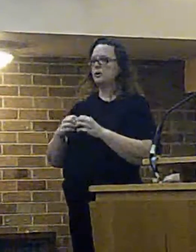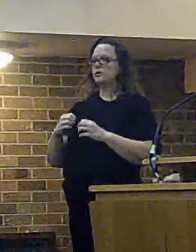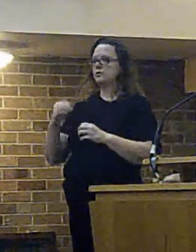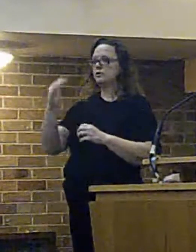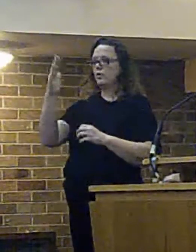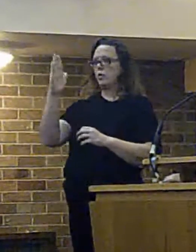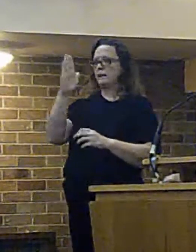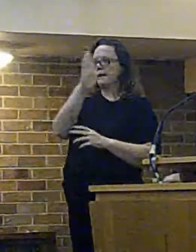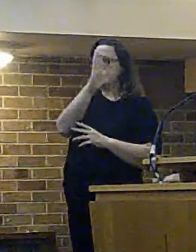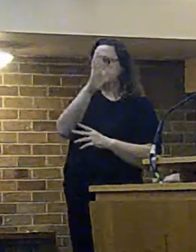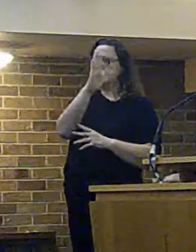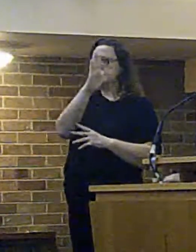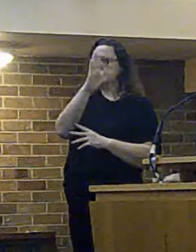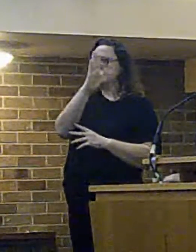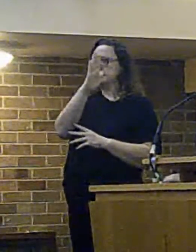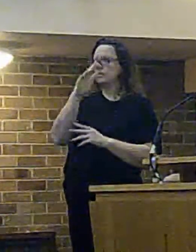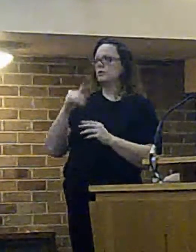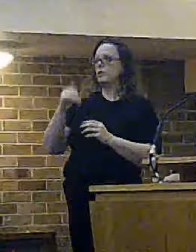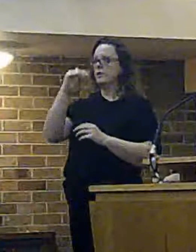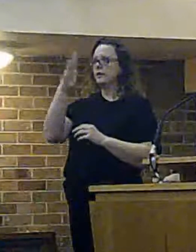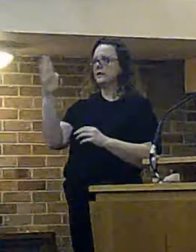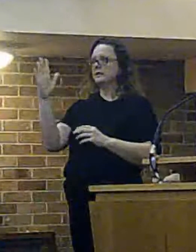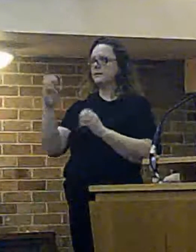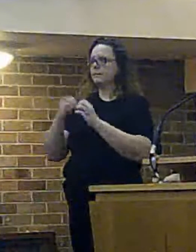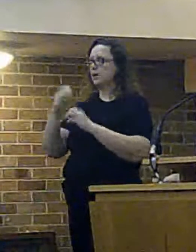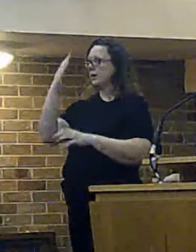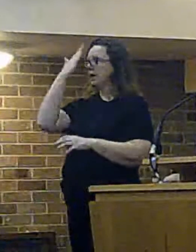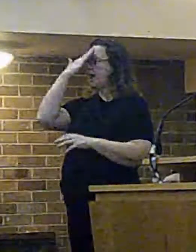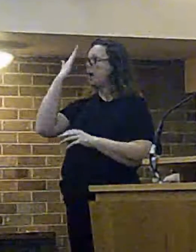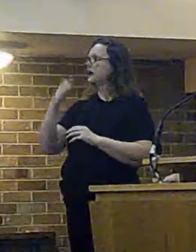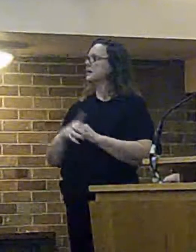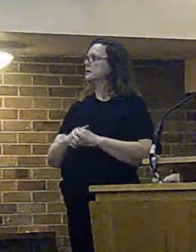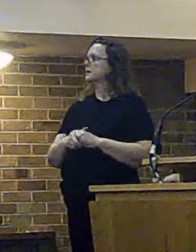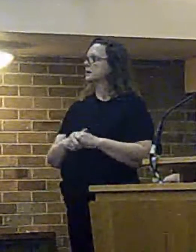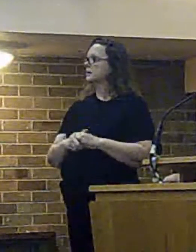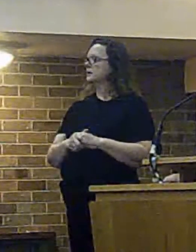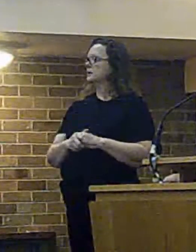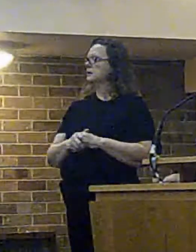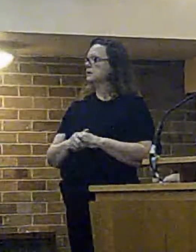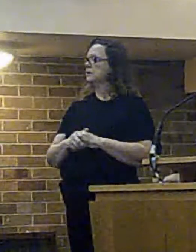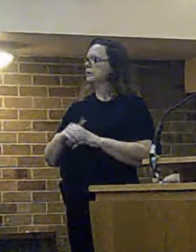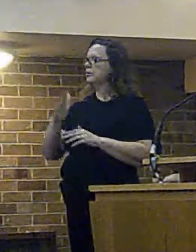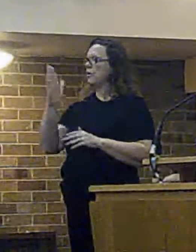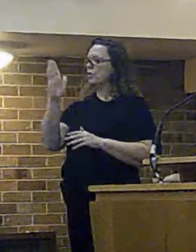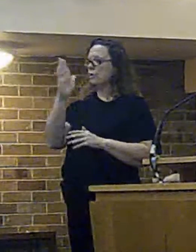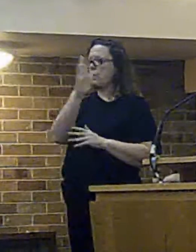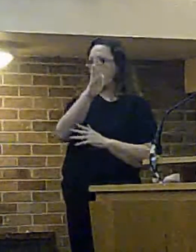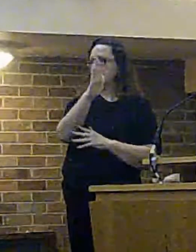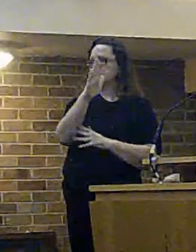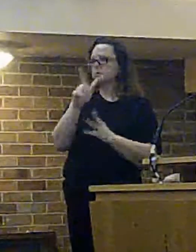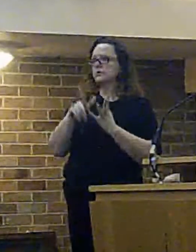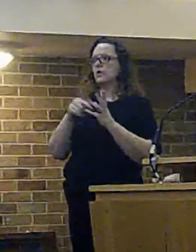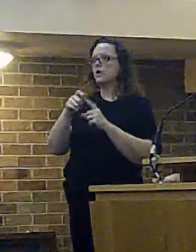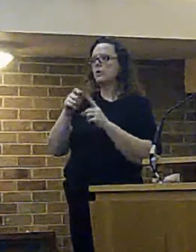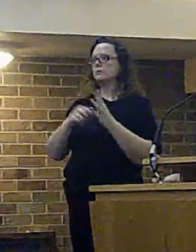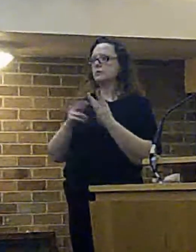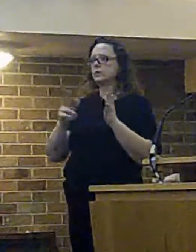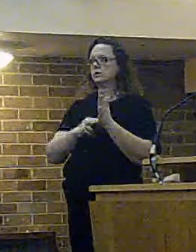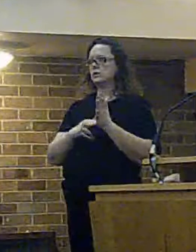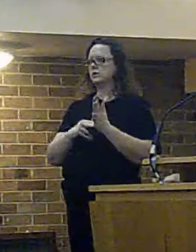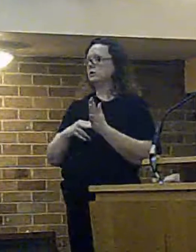northeast rather is Birkenhead, northwest is the existing Upton station. We move on to the next